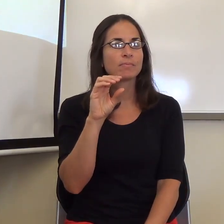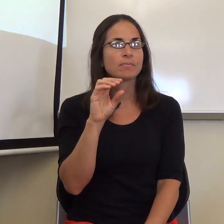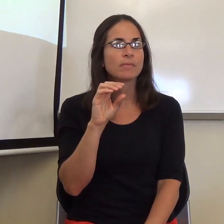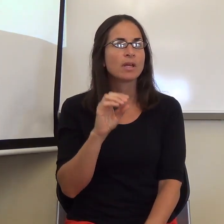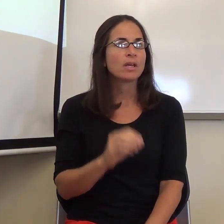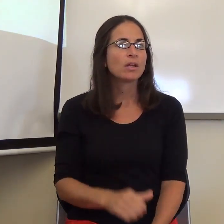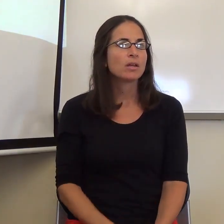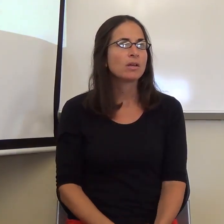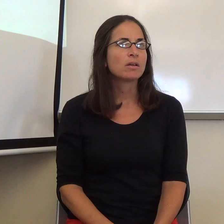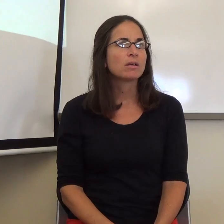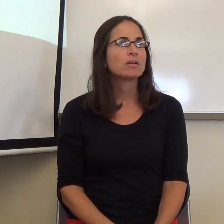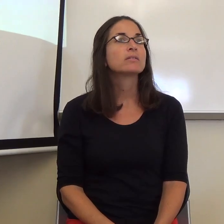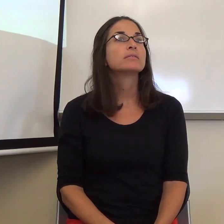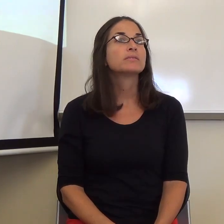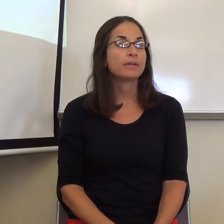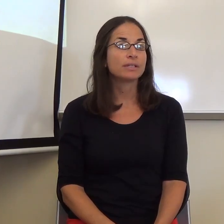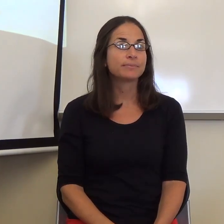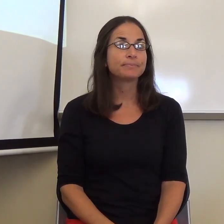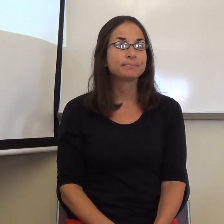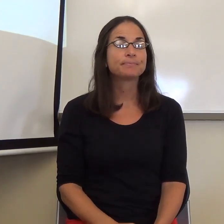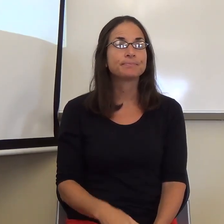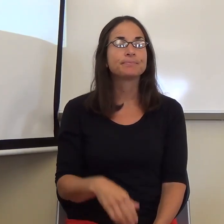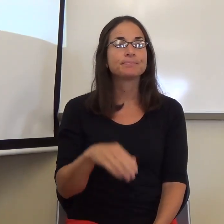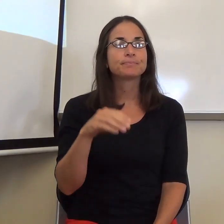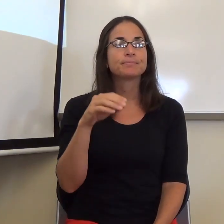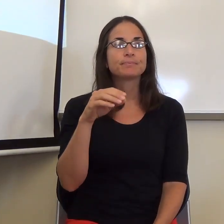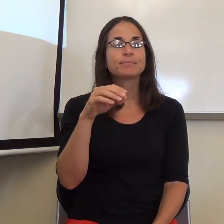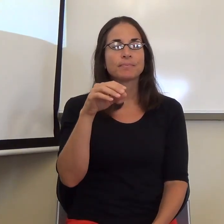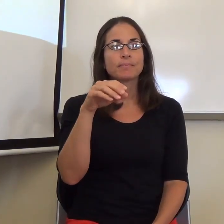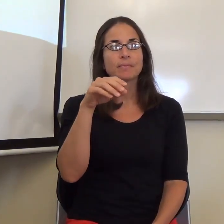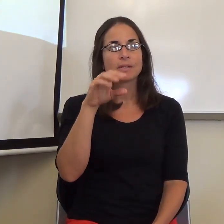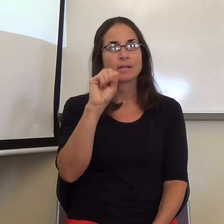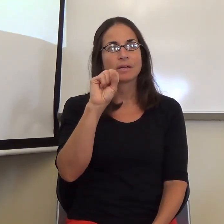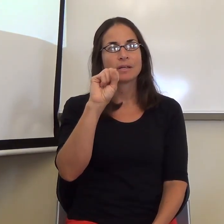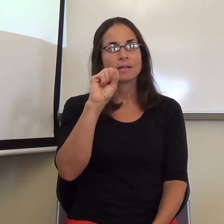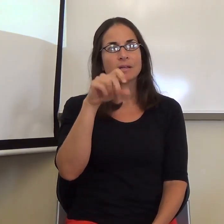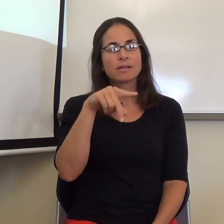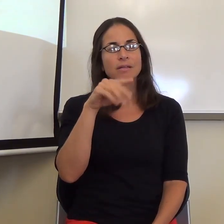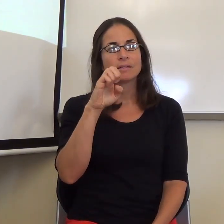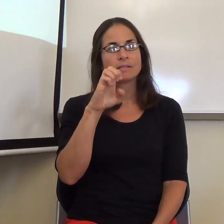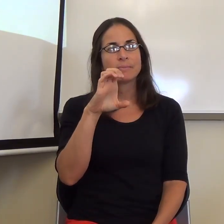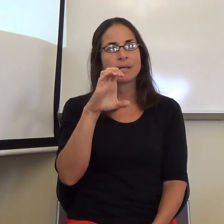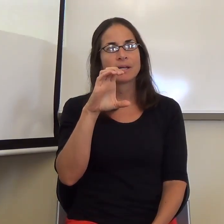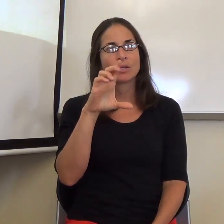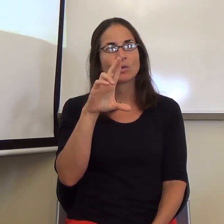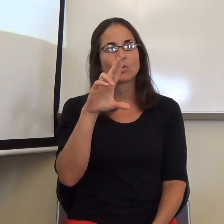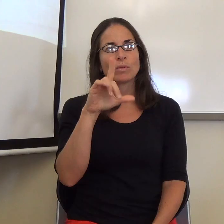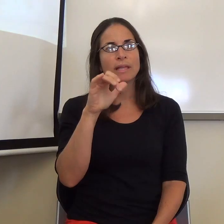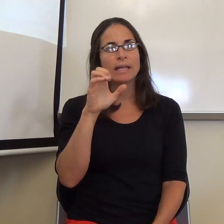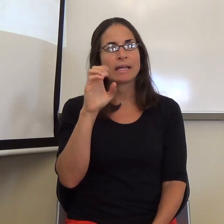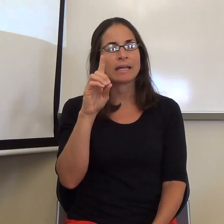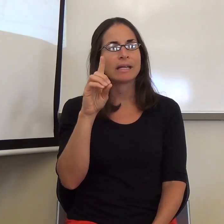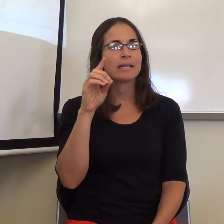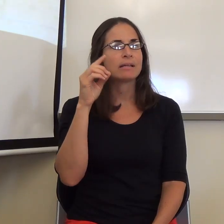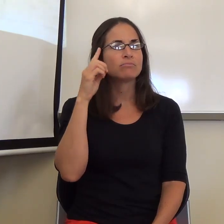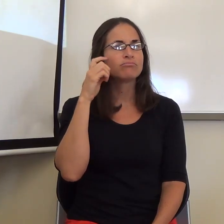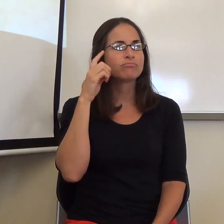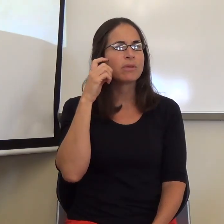Presumed or assumed? Yeah, they thought maybe that was what happened, okay?